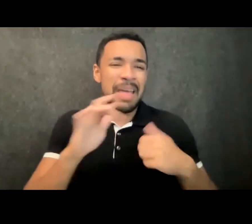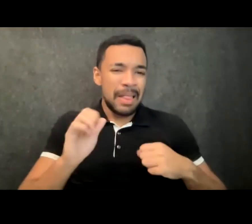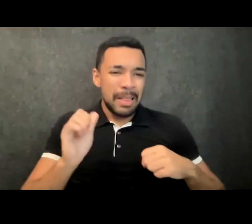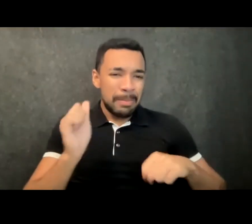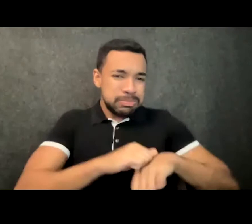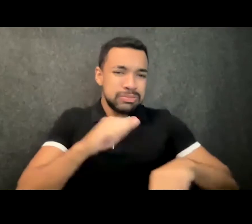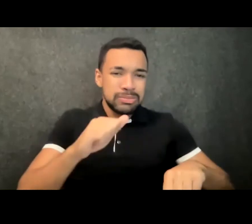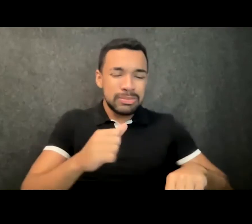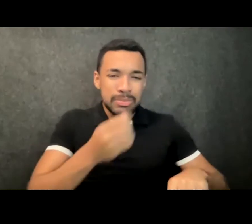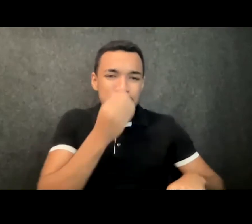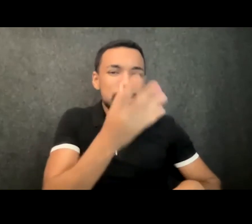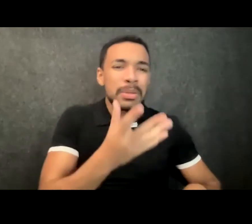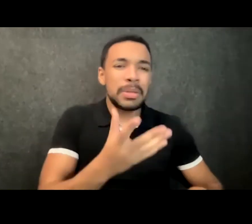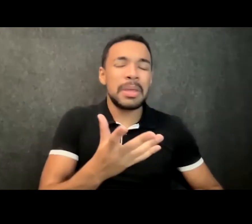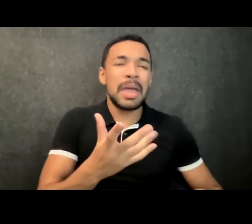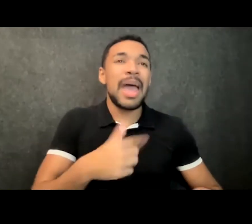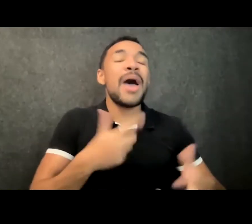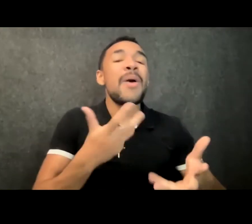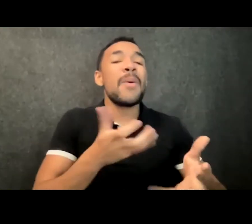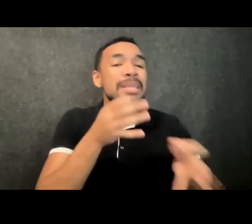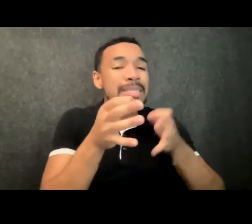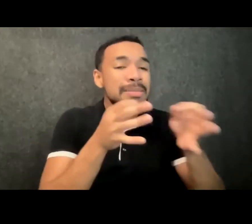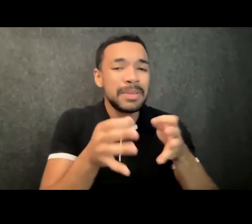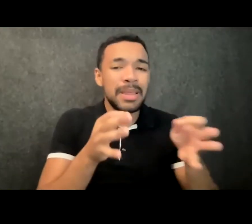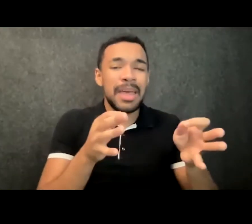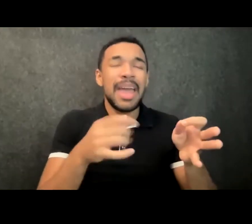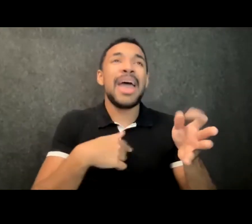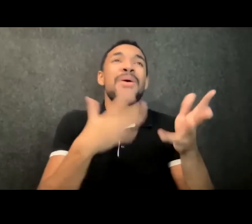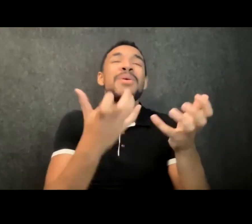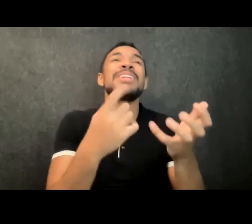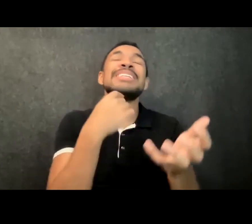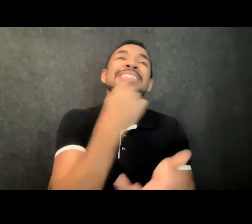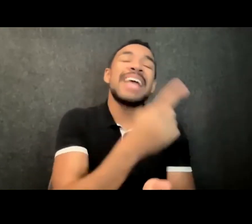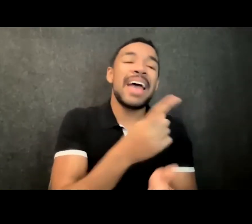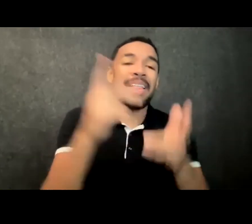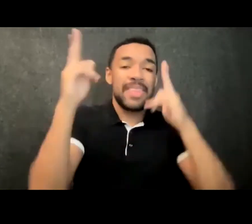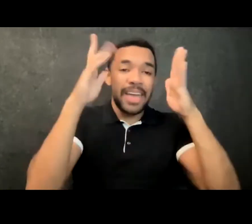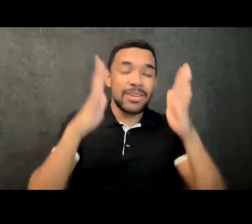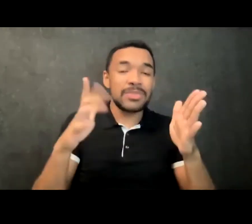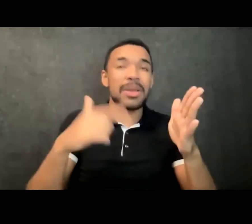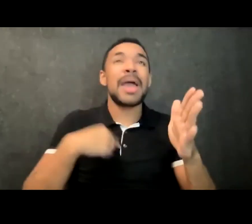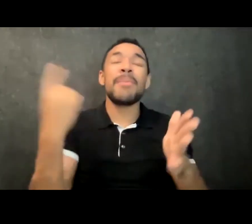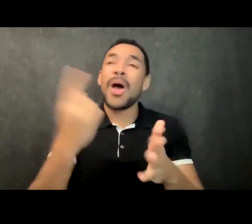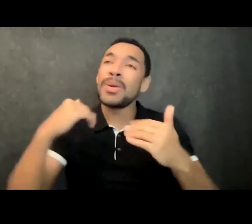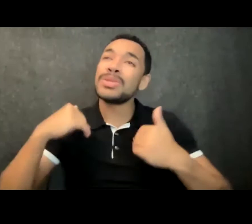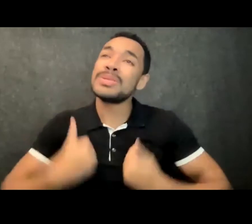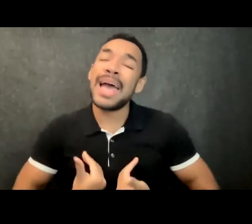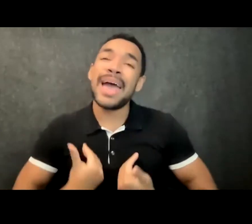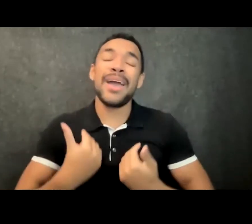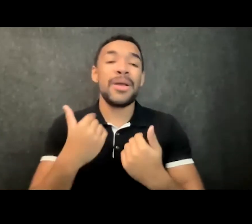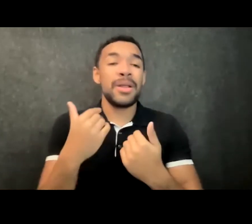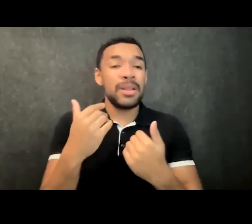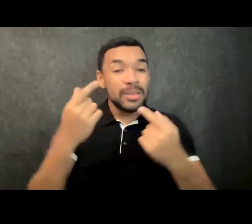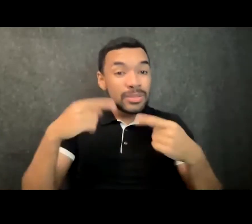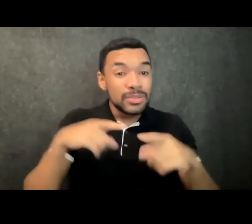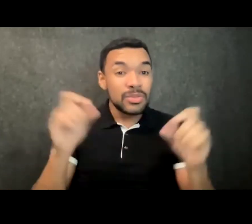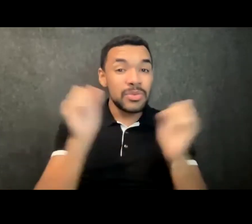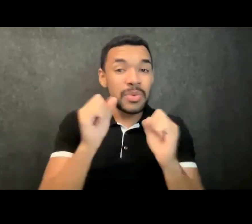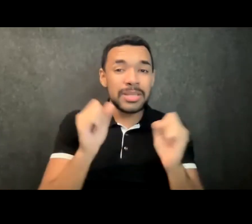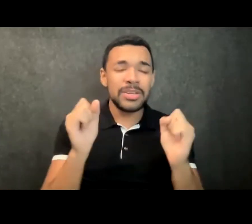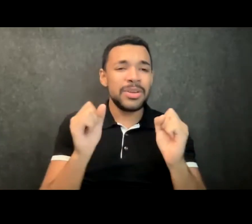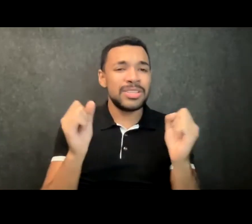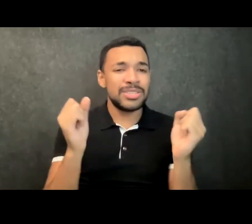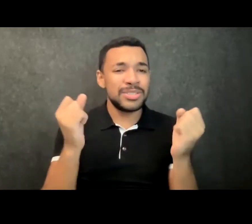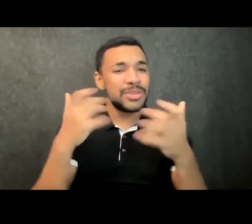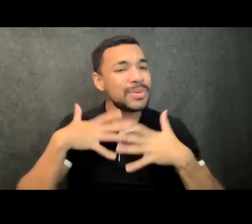so much. To tell Crystal about how I'm always so tired and it's so sad in the winter. It's so sad and it's hard to